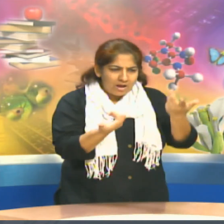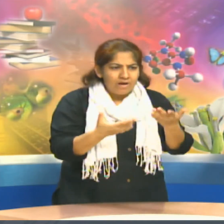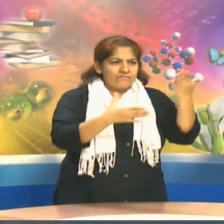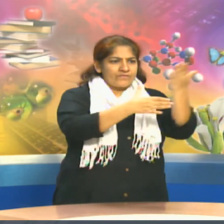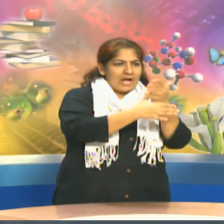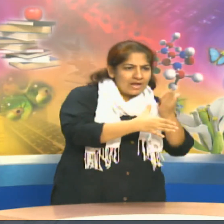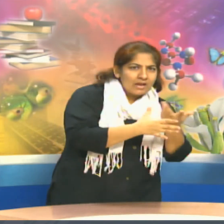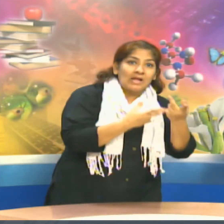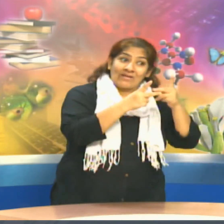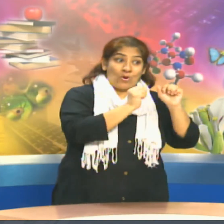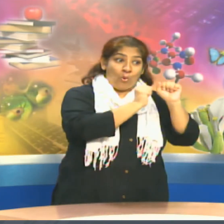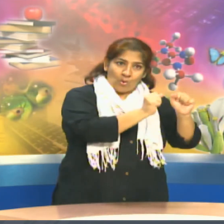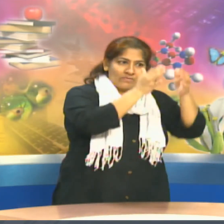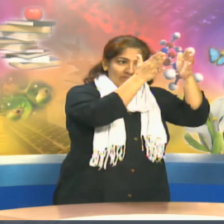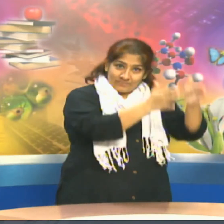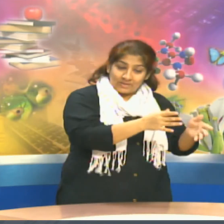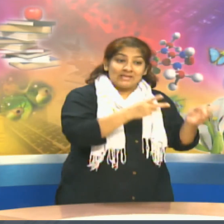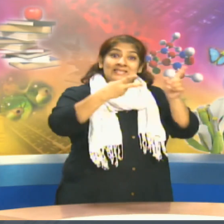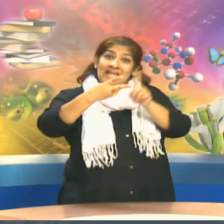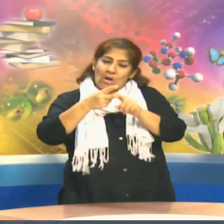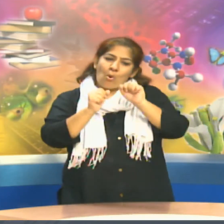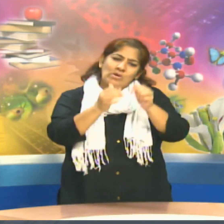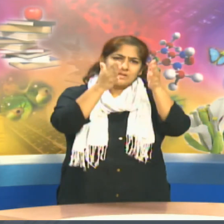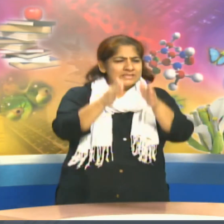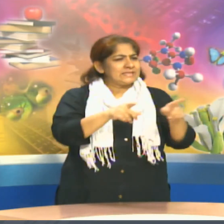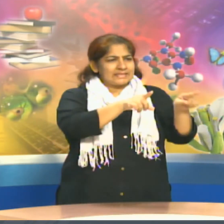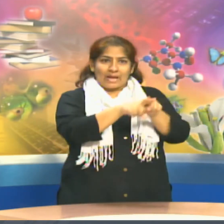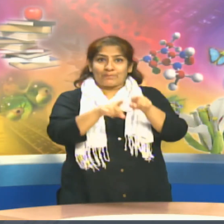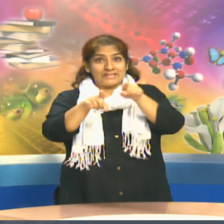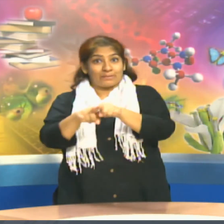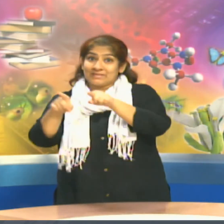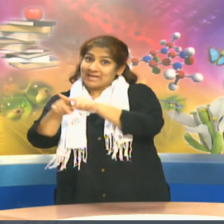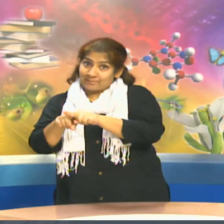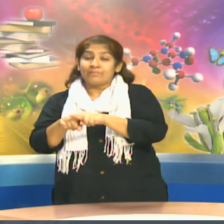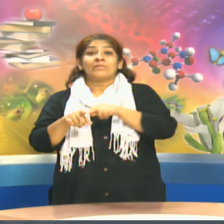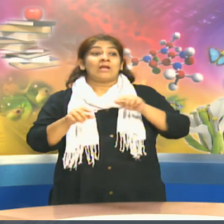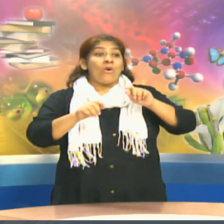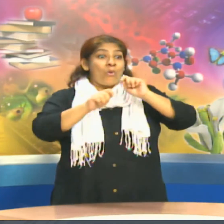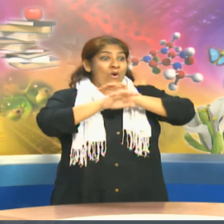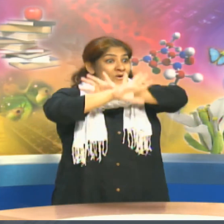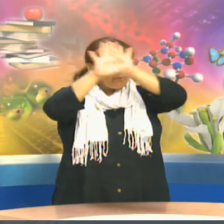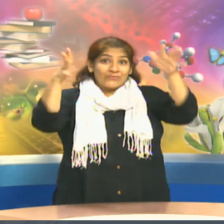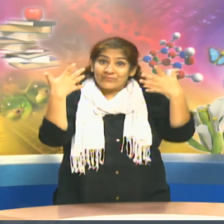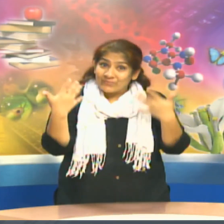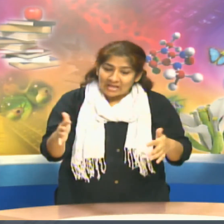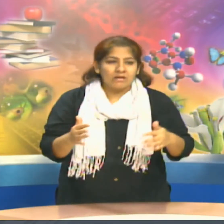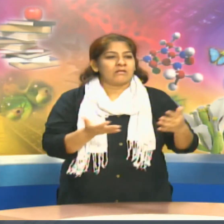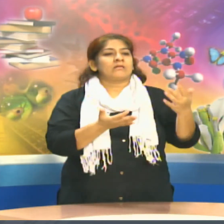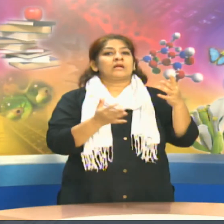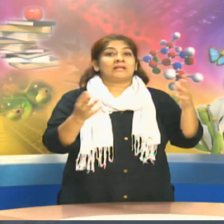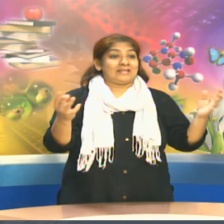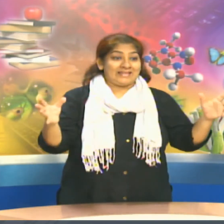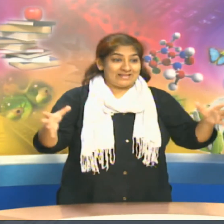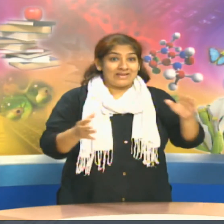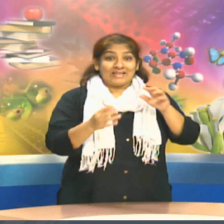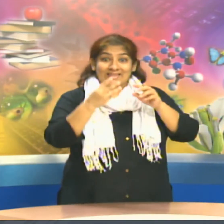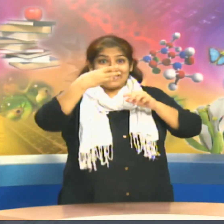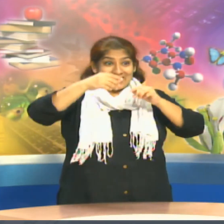similar way, we do division product like other product, and then